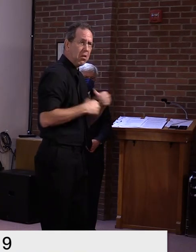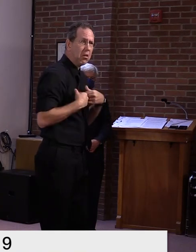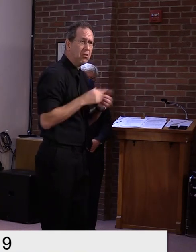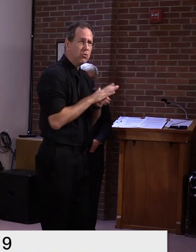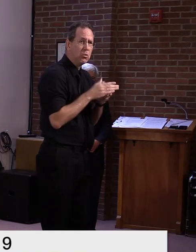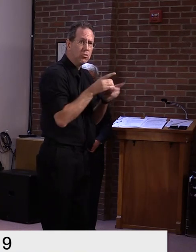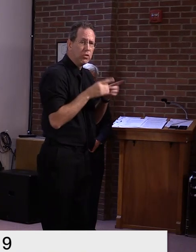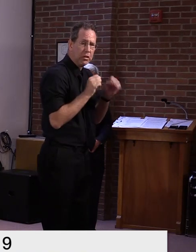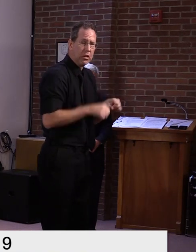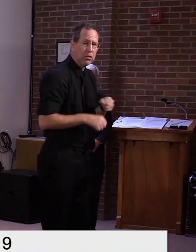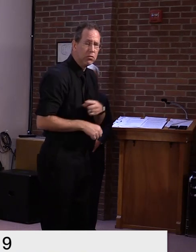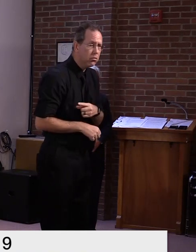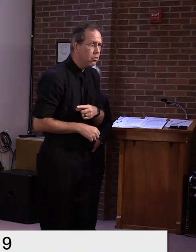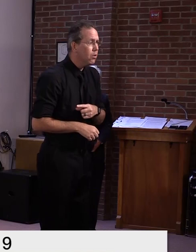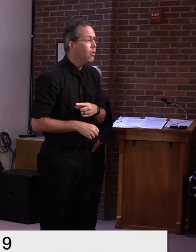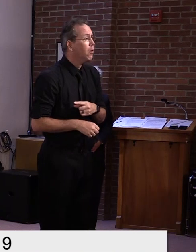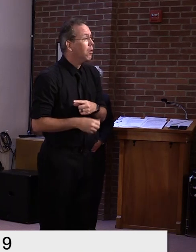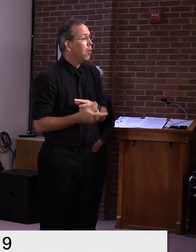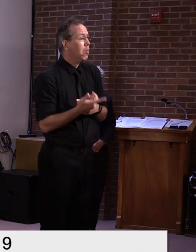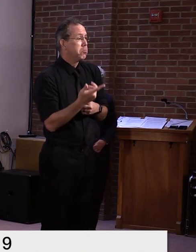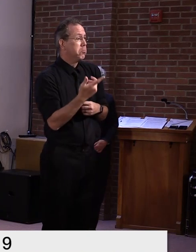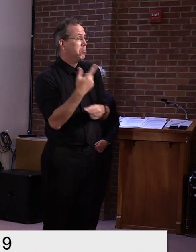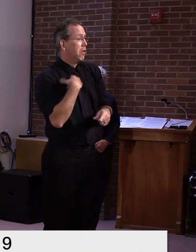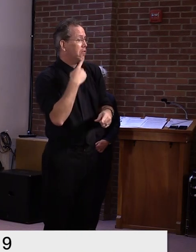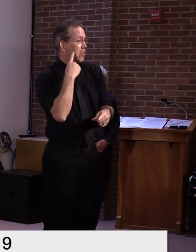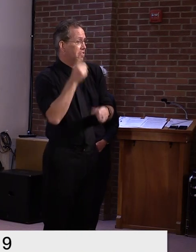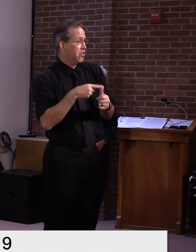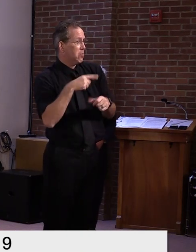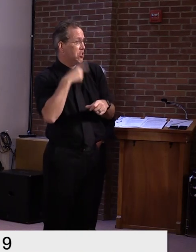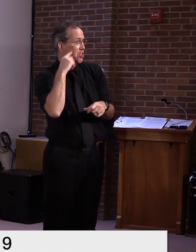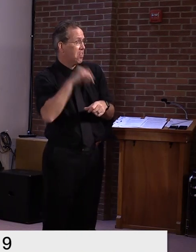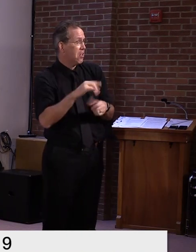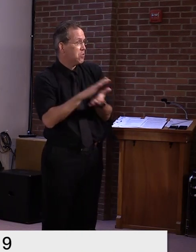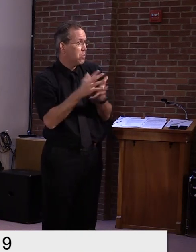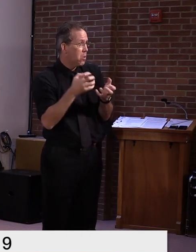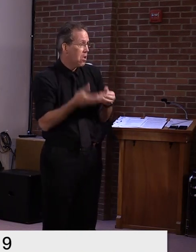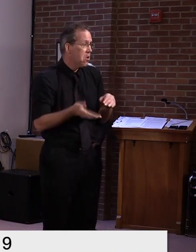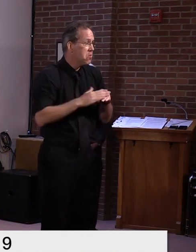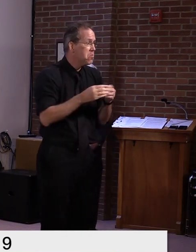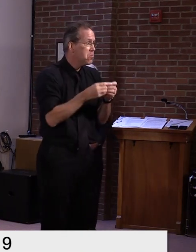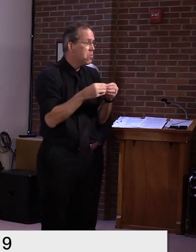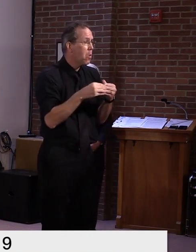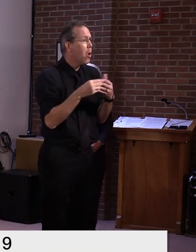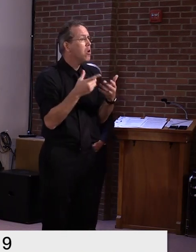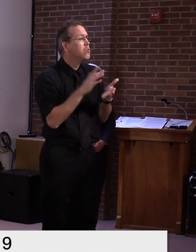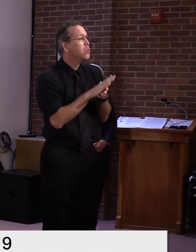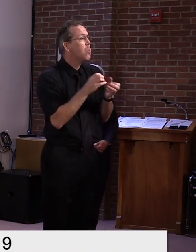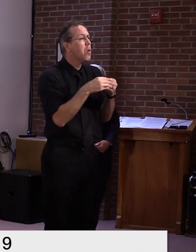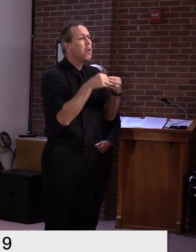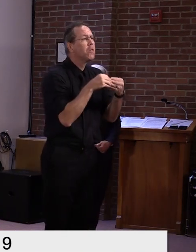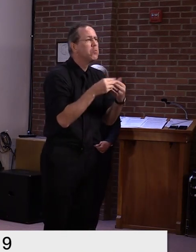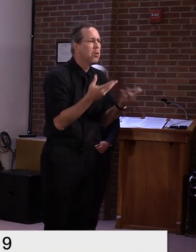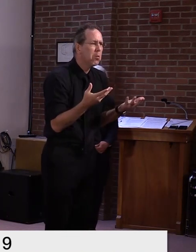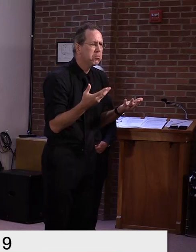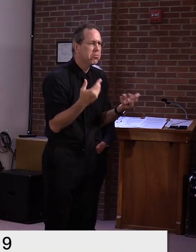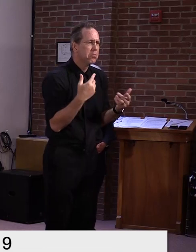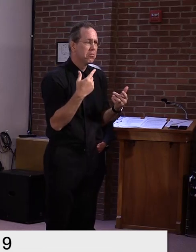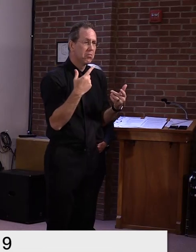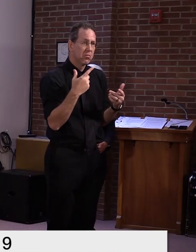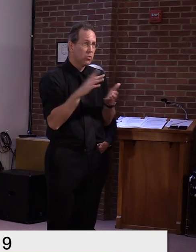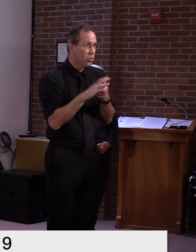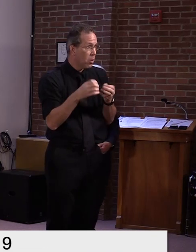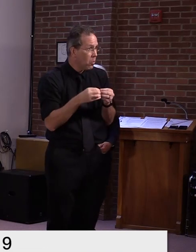that has the force of regulation. The question I guess you're asking is, can they go beyond that? That's an open question, but I'd want to